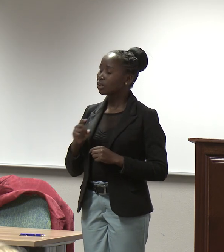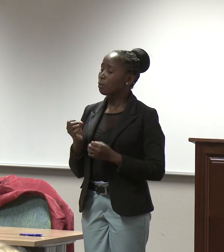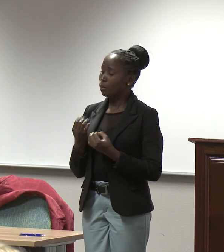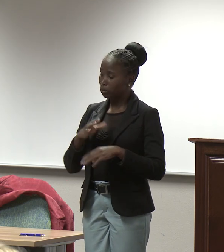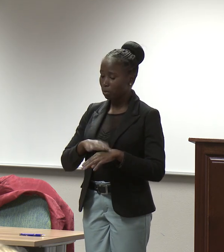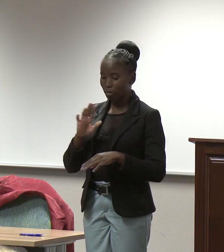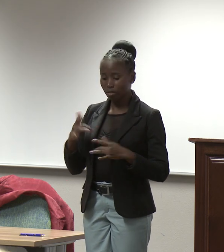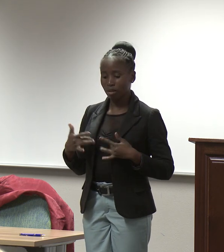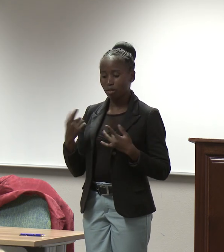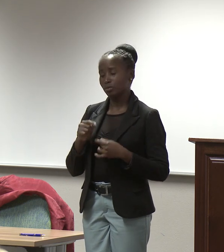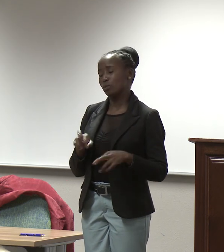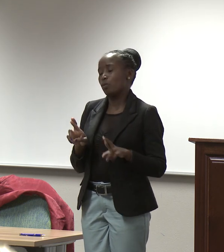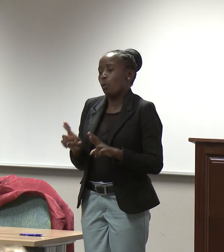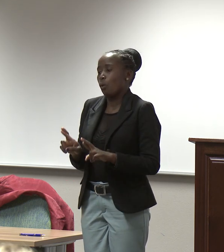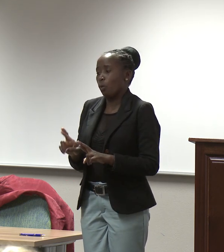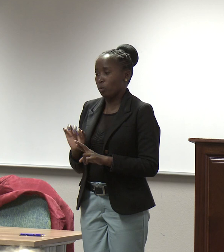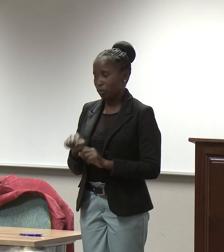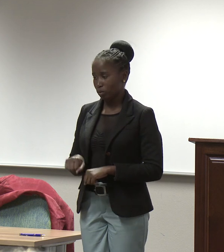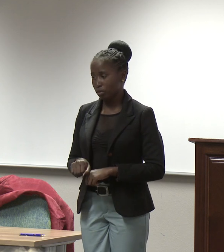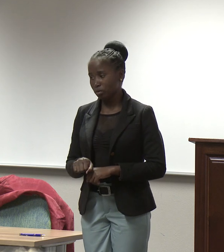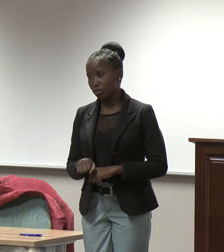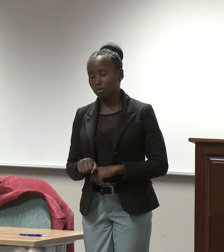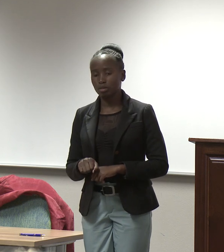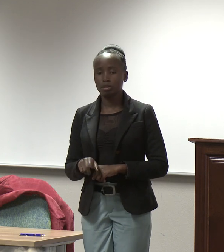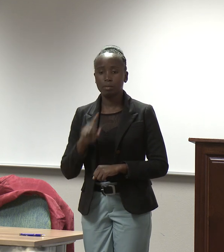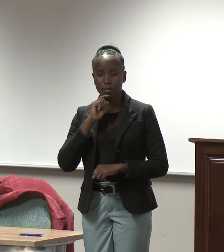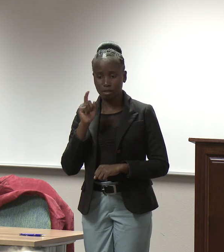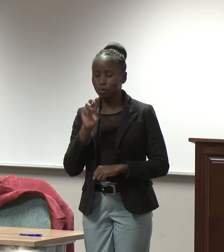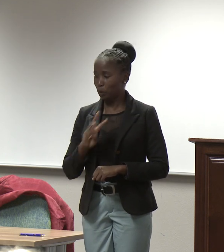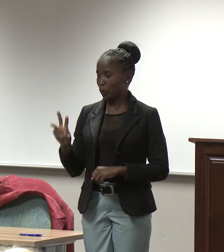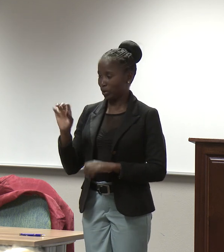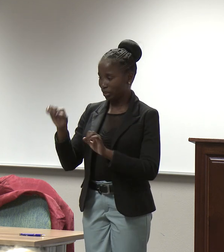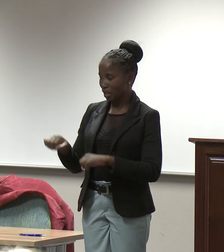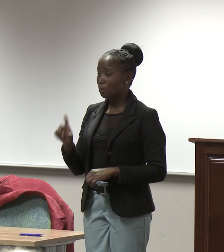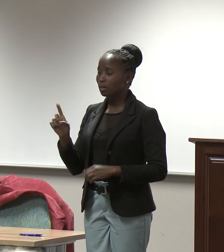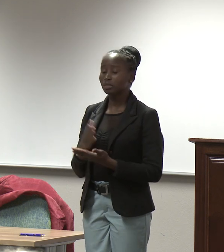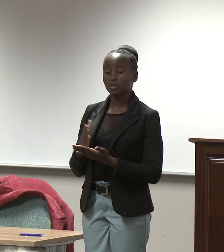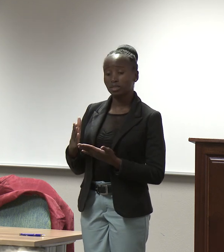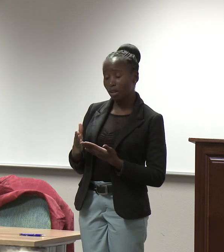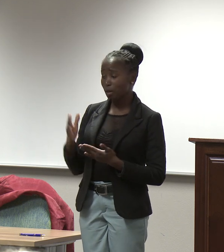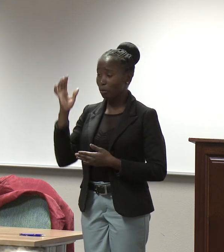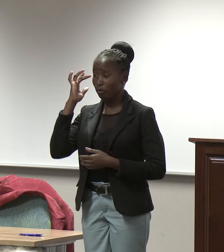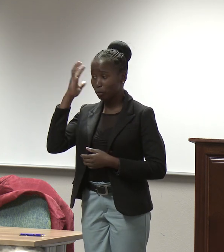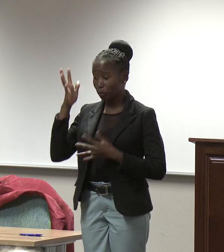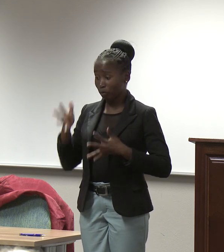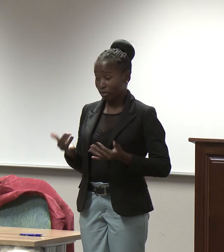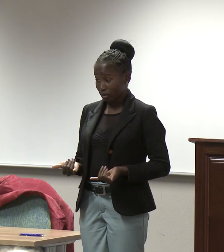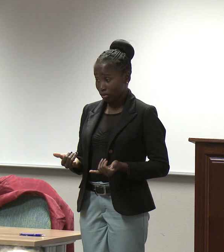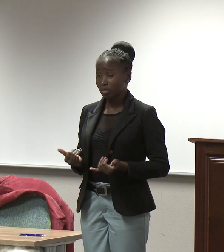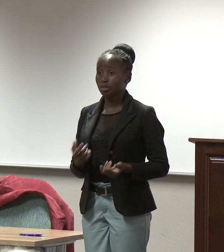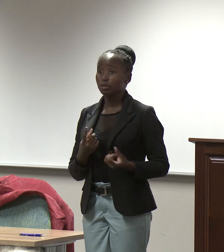are falling into cynicism. And this is another Western disease. And some of the philosophers now are